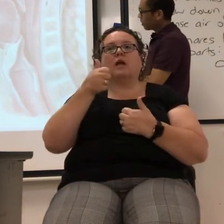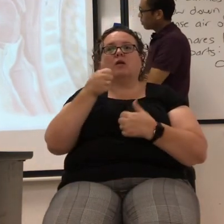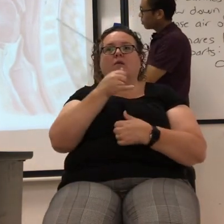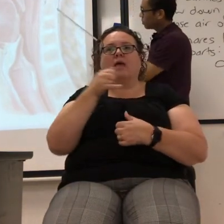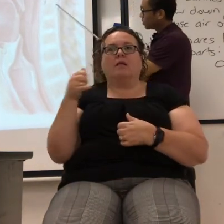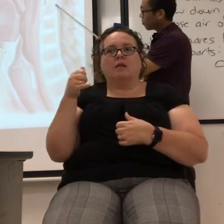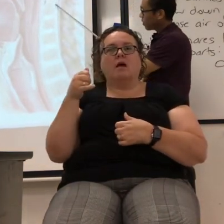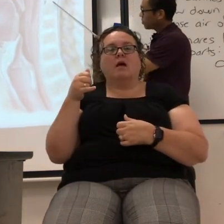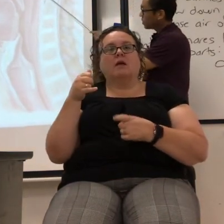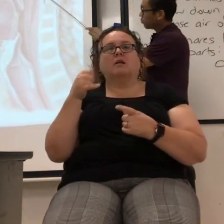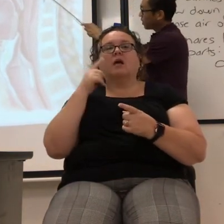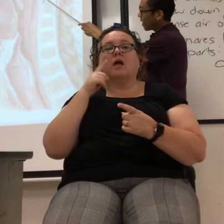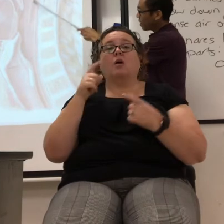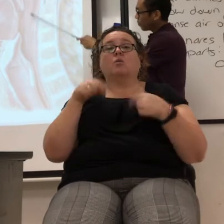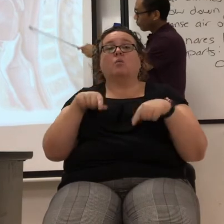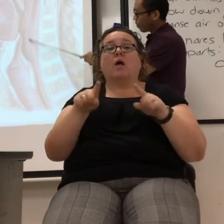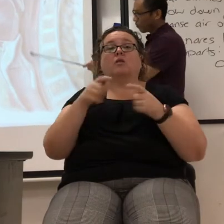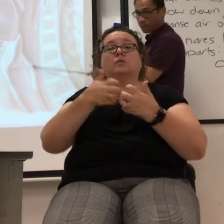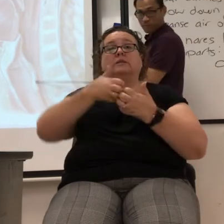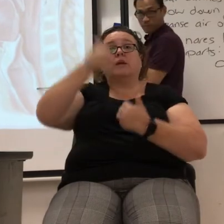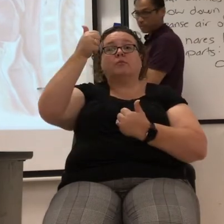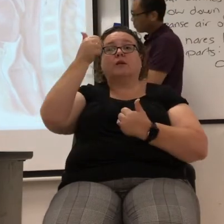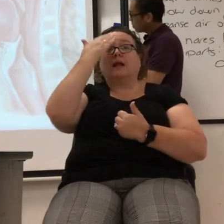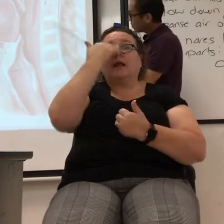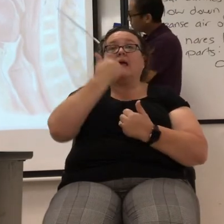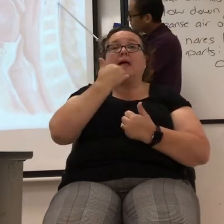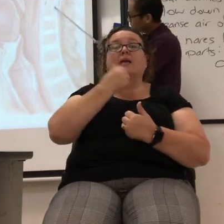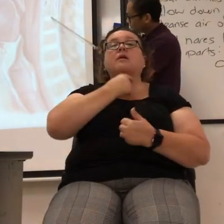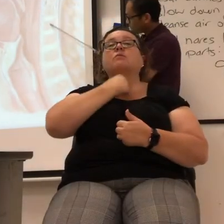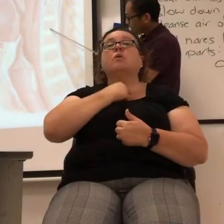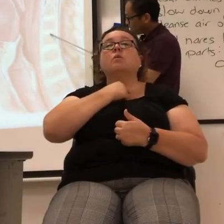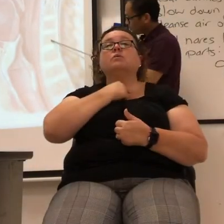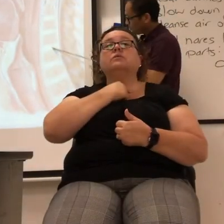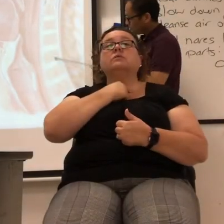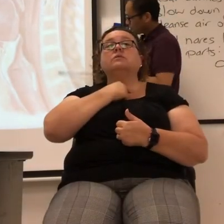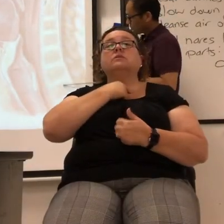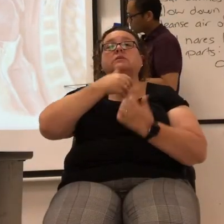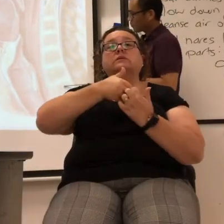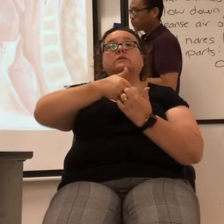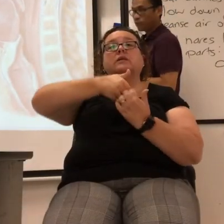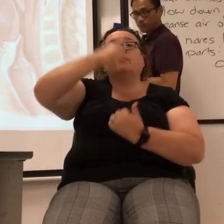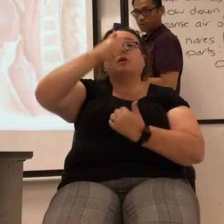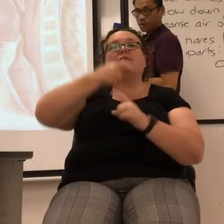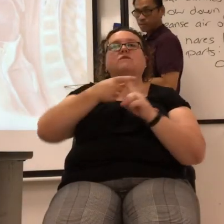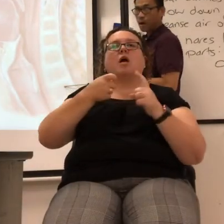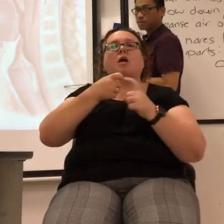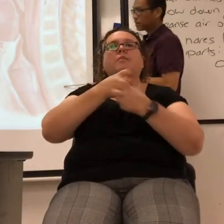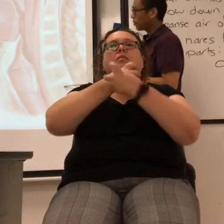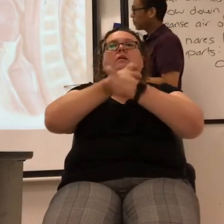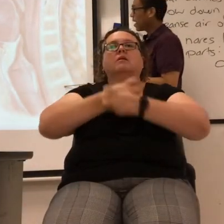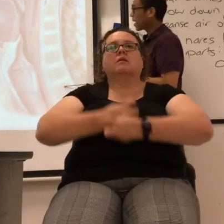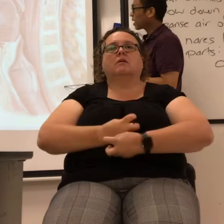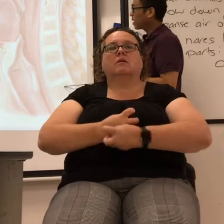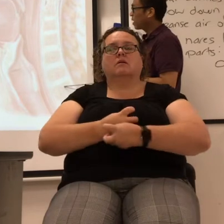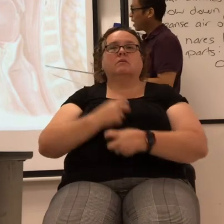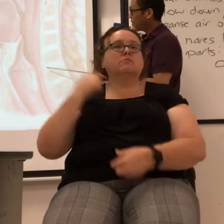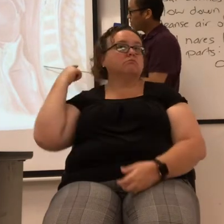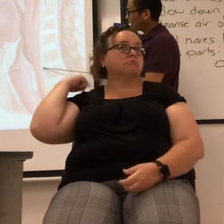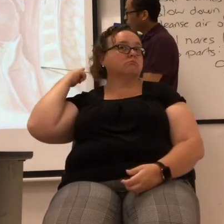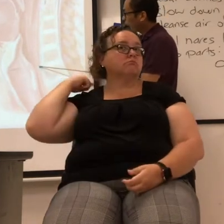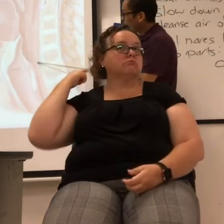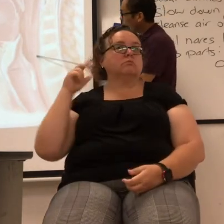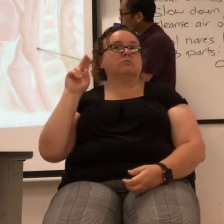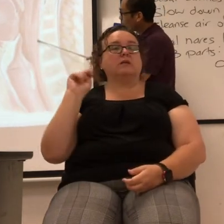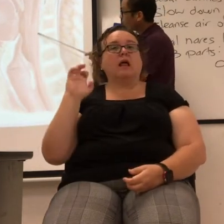line. And you're going to, so that way you separate head and throat from the cervical vertebra, the posterior neck. And